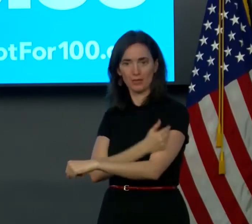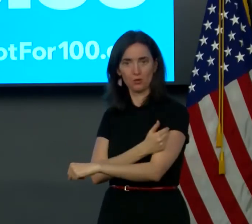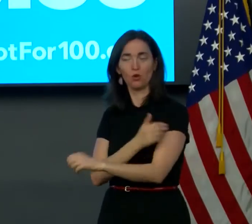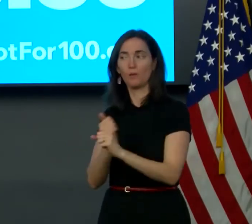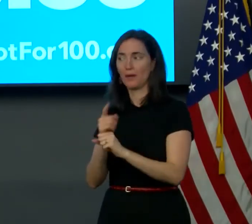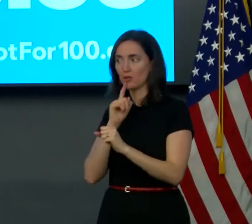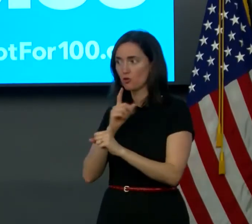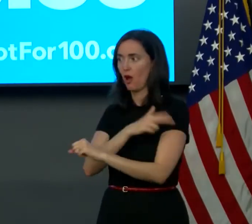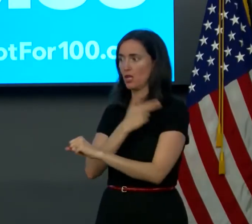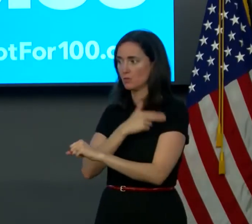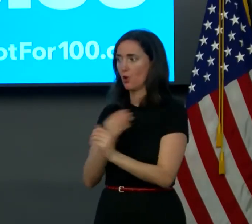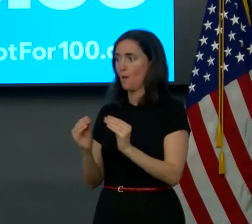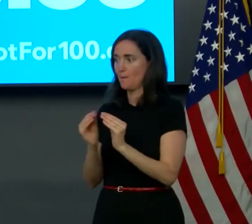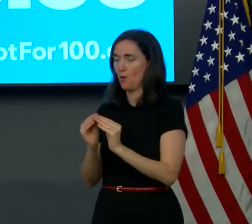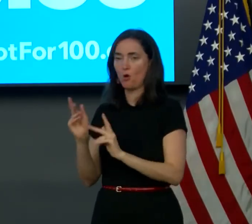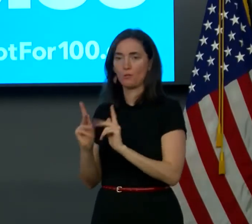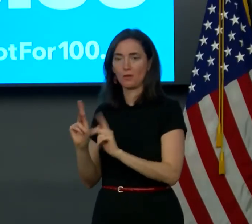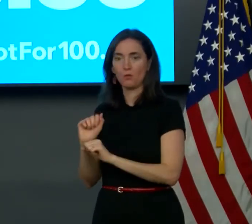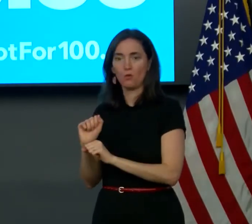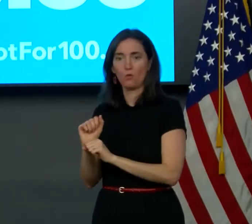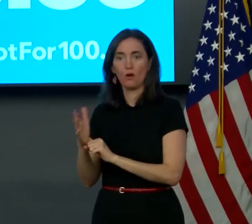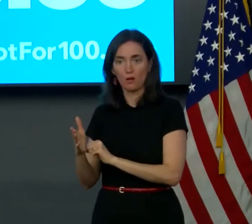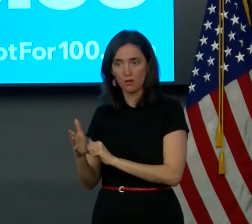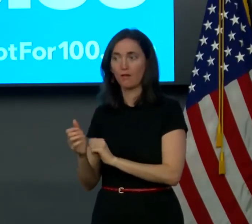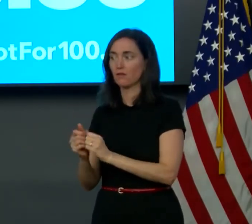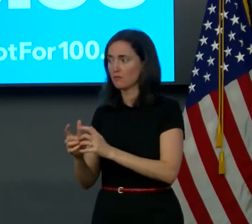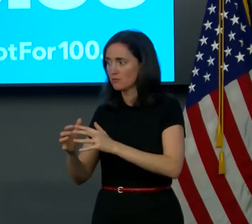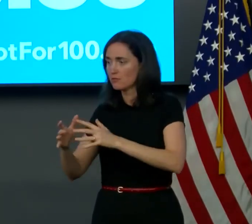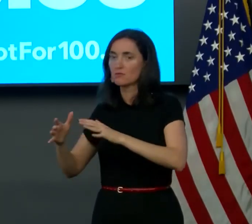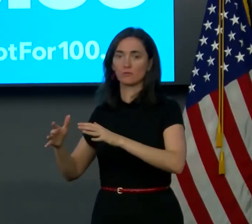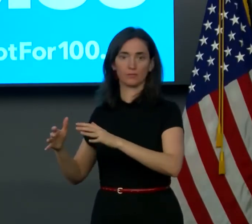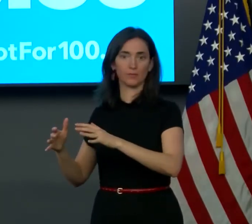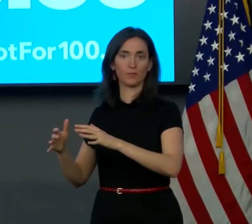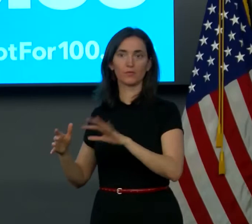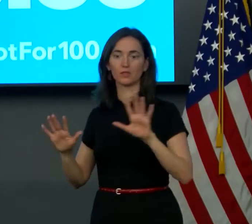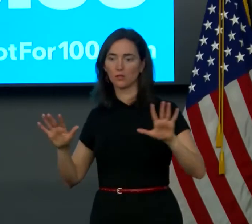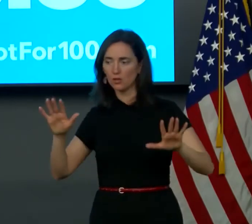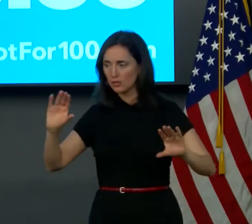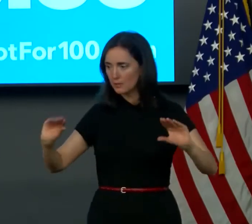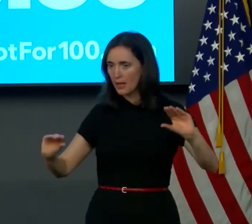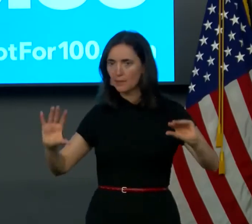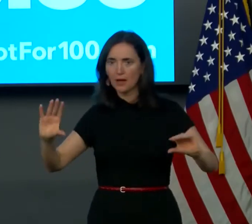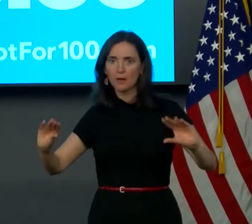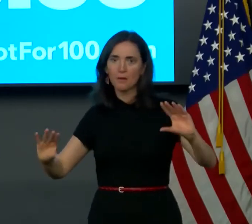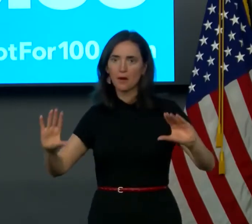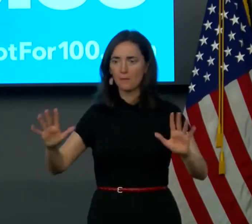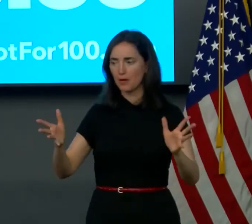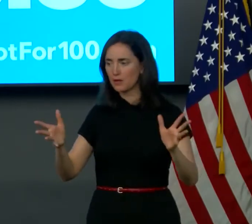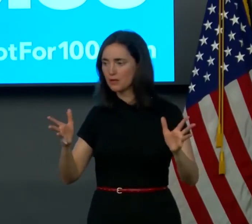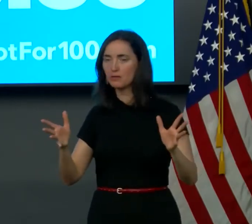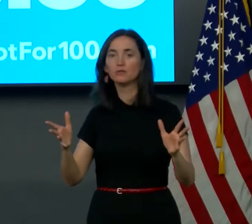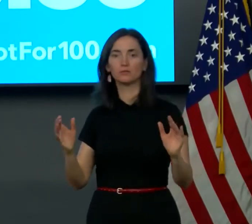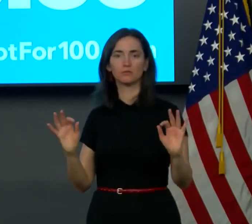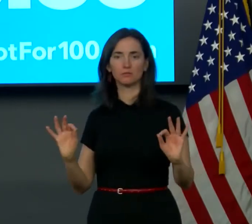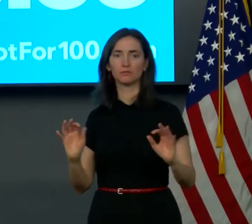staffing capacity in our hospitals. So it's all of these efforts kind of work hand in hand